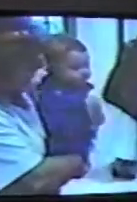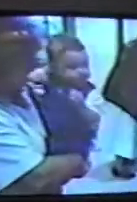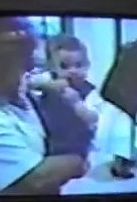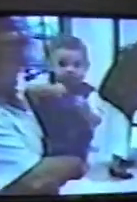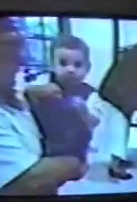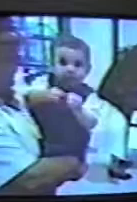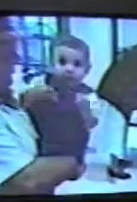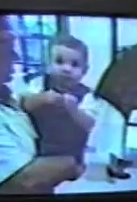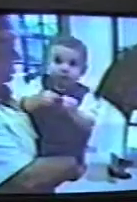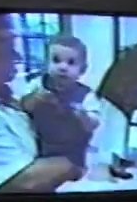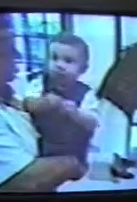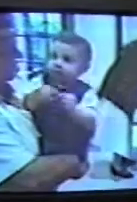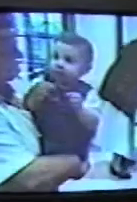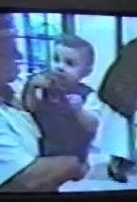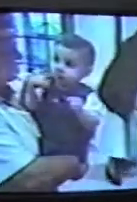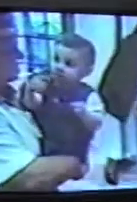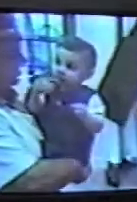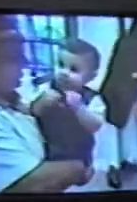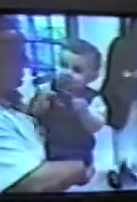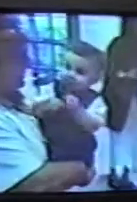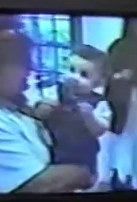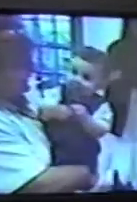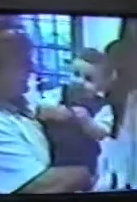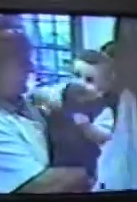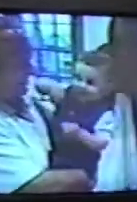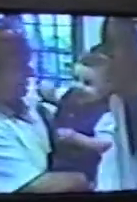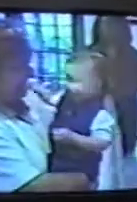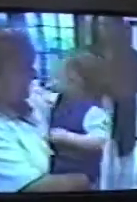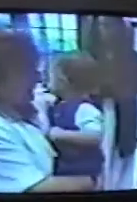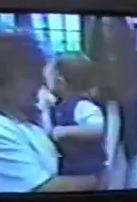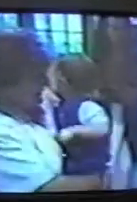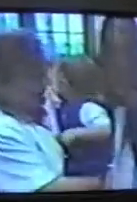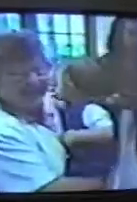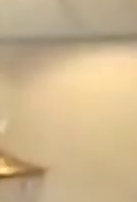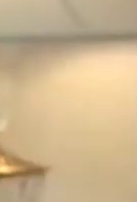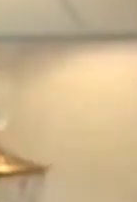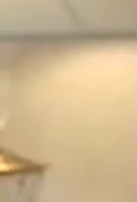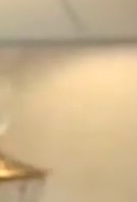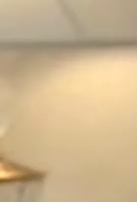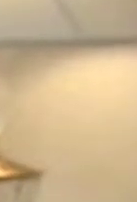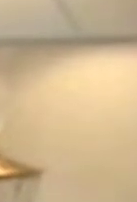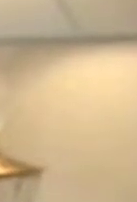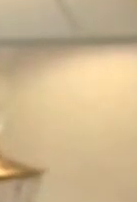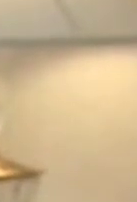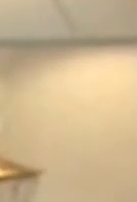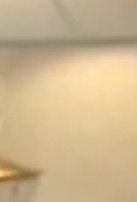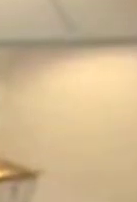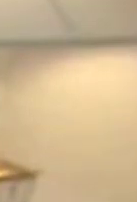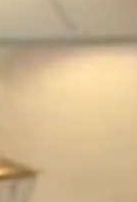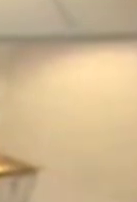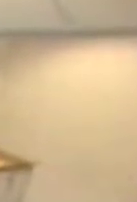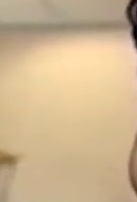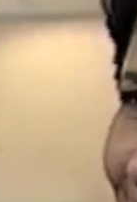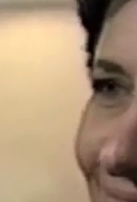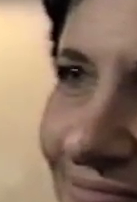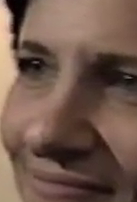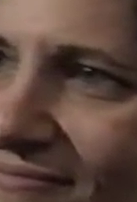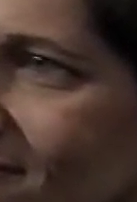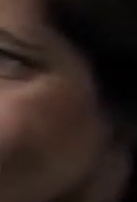is the Baby Signs program? And could it make children lazy about learning to talk? We showed some examples to an expert in language